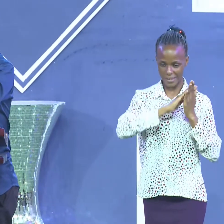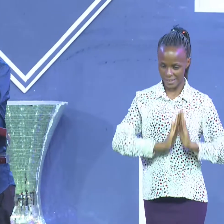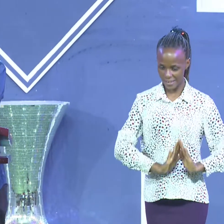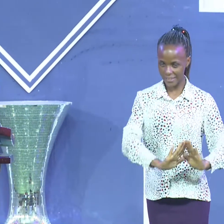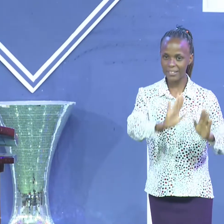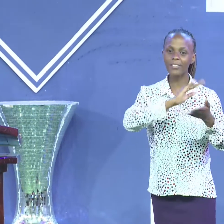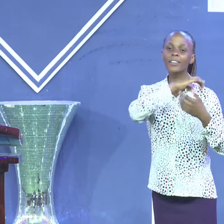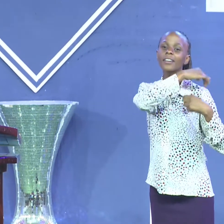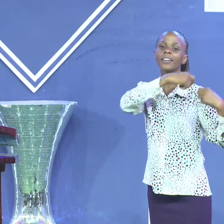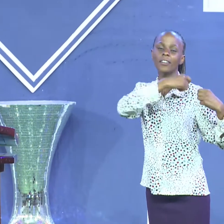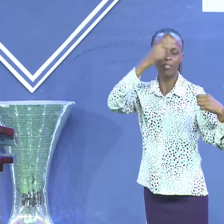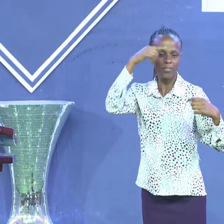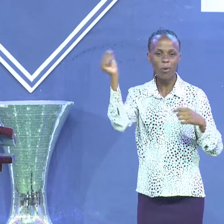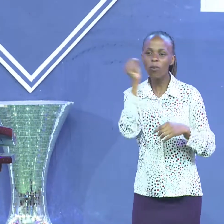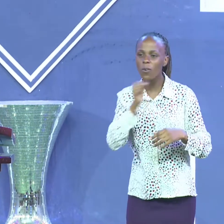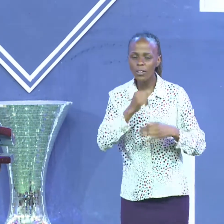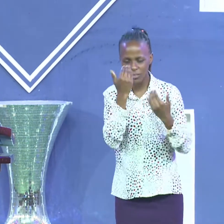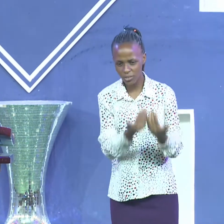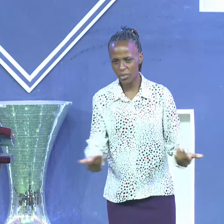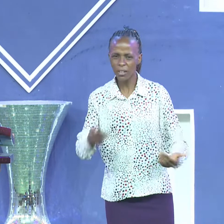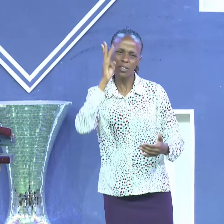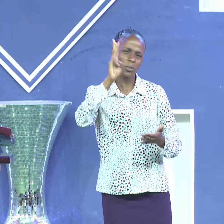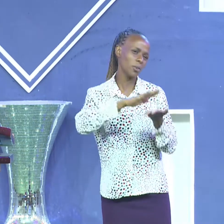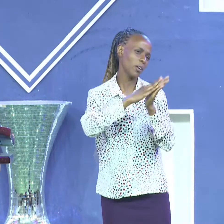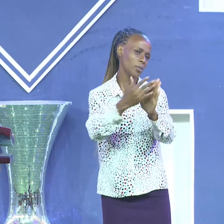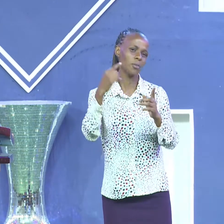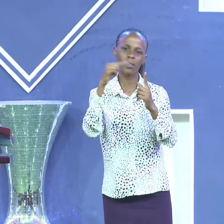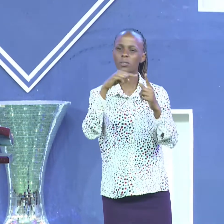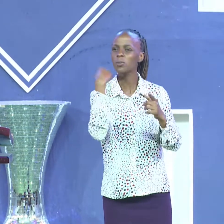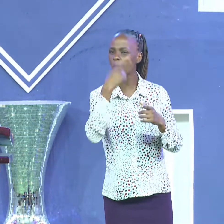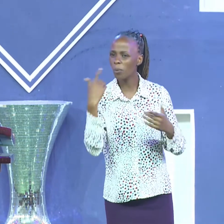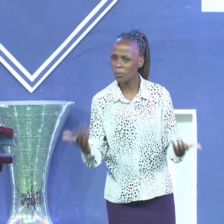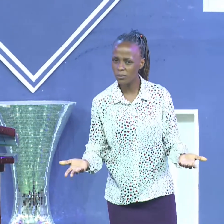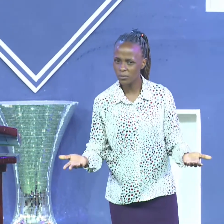leaves inheritance to their grandchildren. Who are you going to leave your